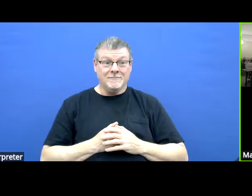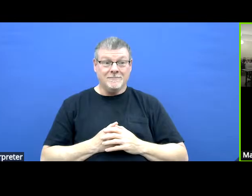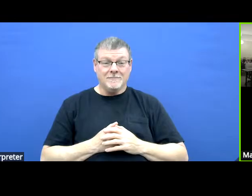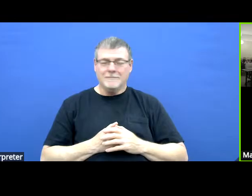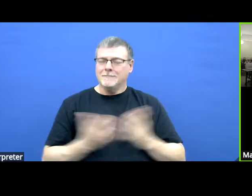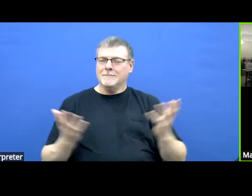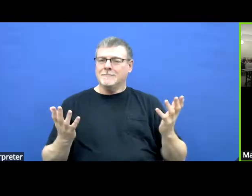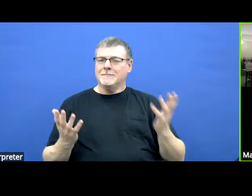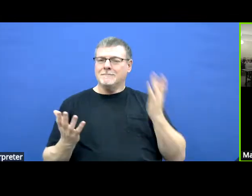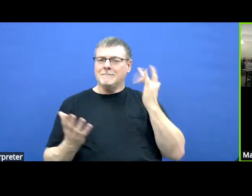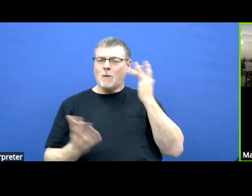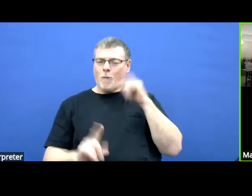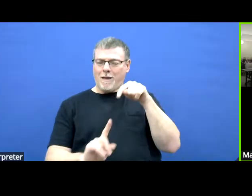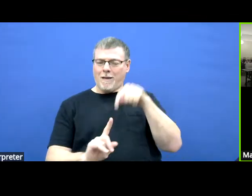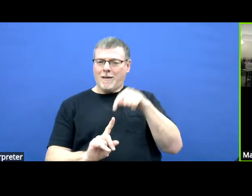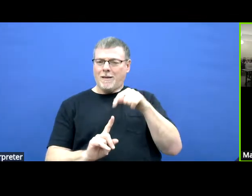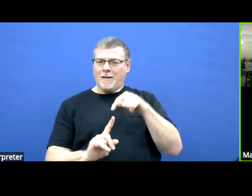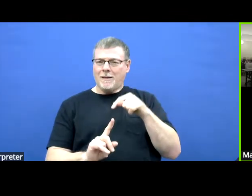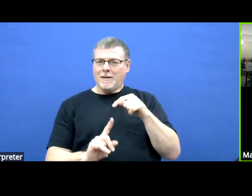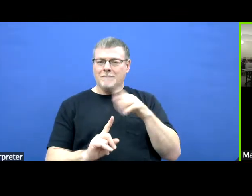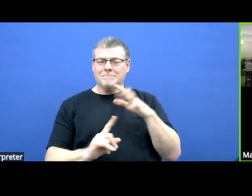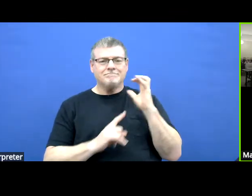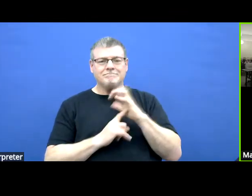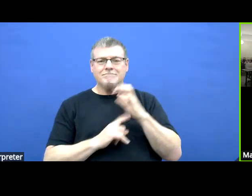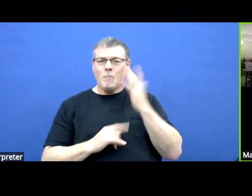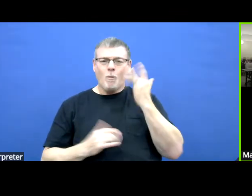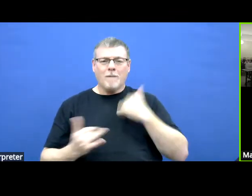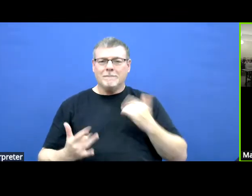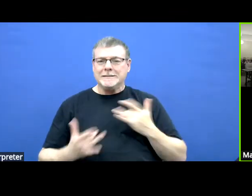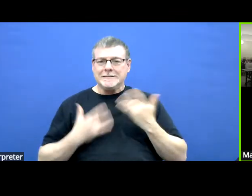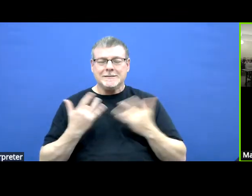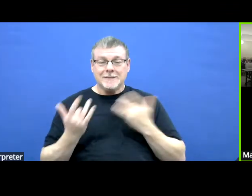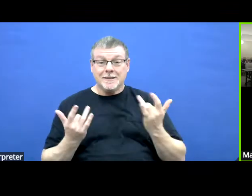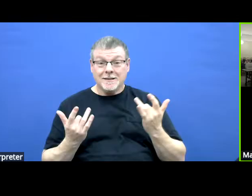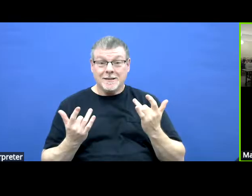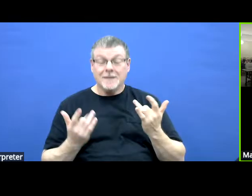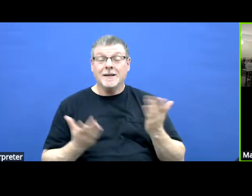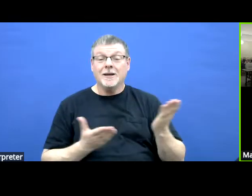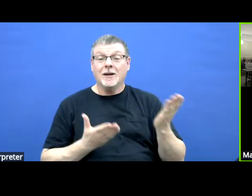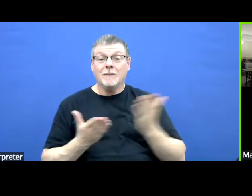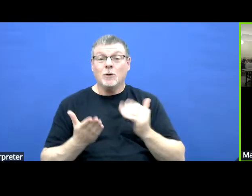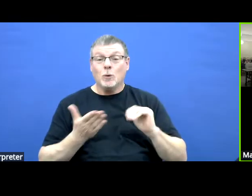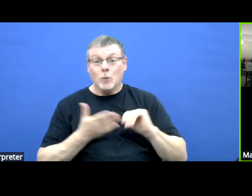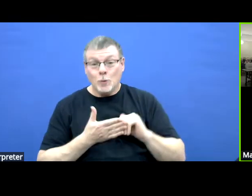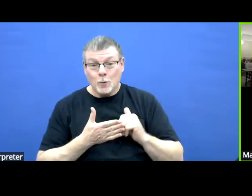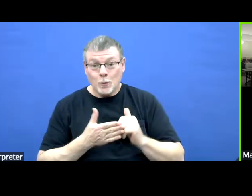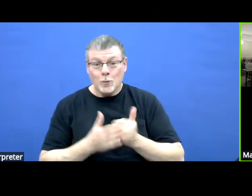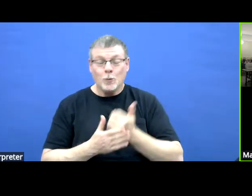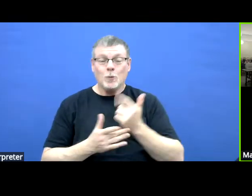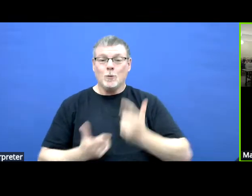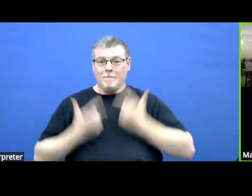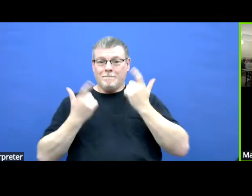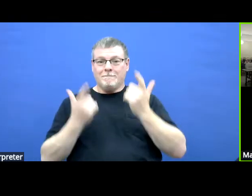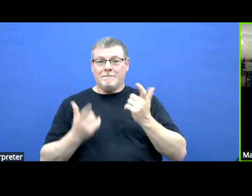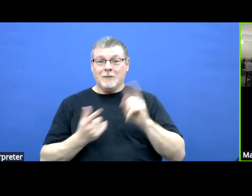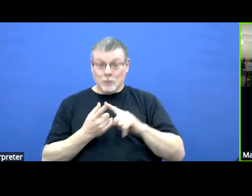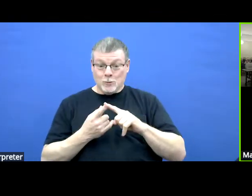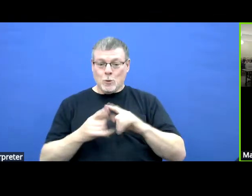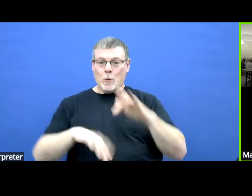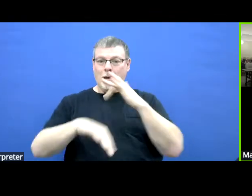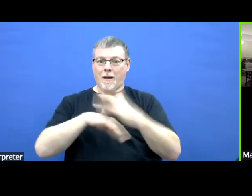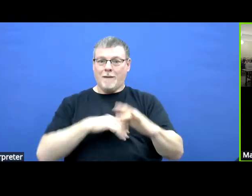Why does this site work so well? Why am I excited? It brings new light. I think Peter talked about, new light to a